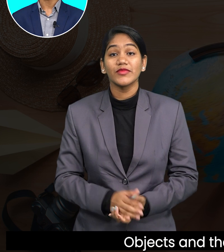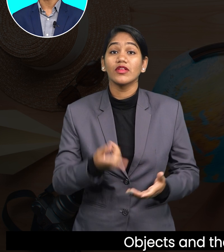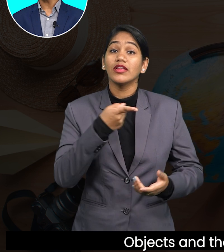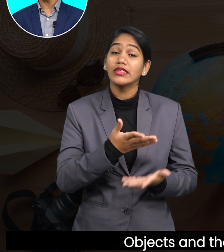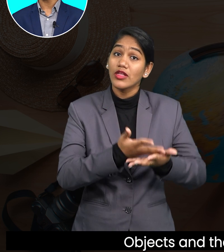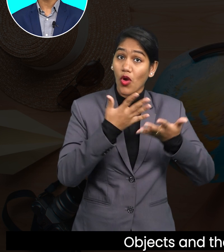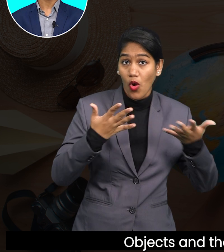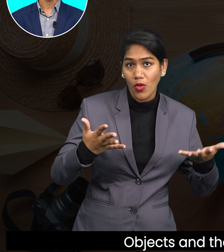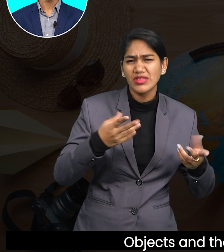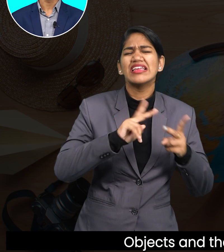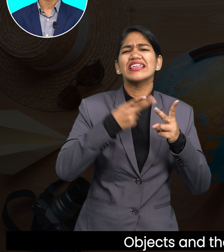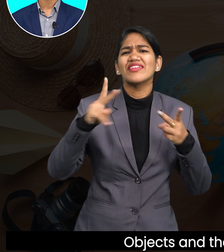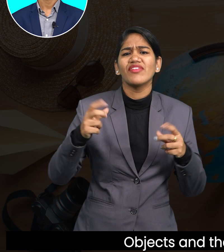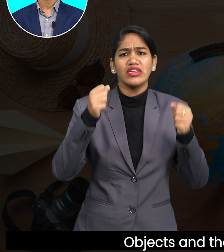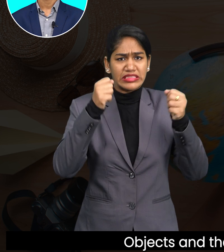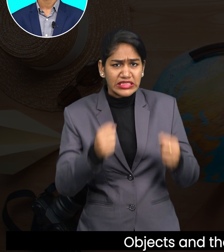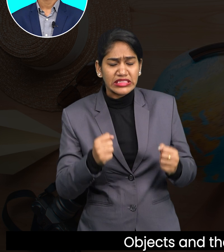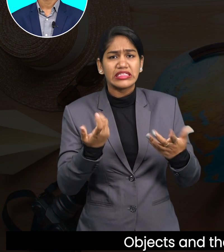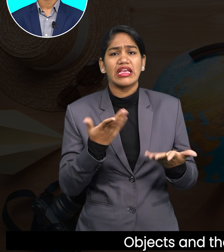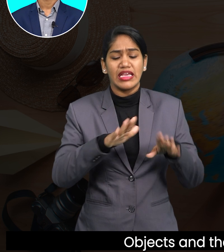Objects and the materials they are made of.